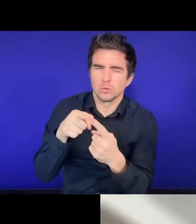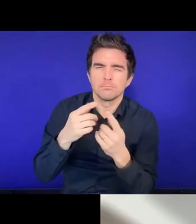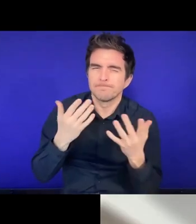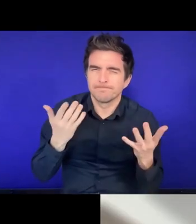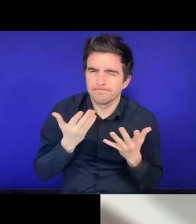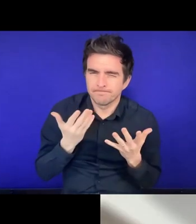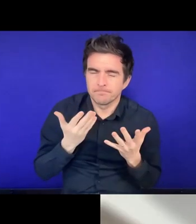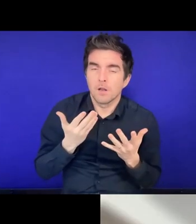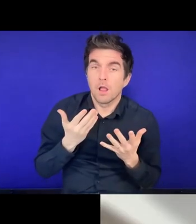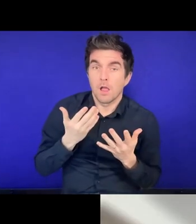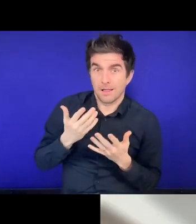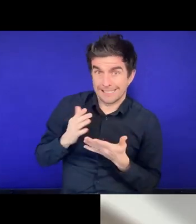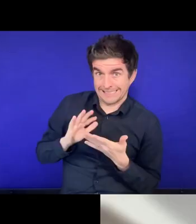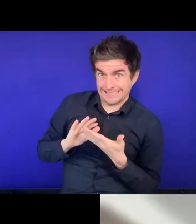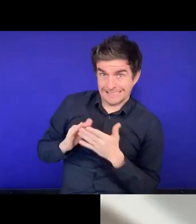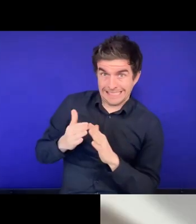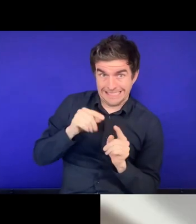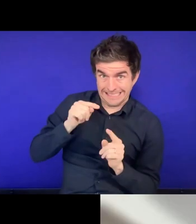have countries,